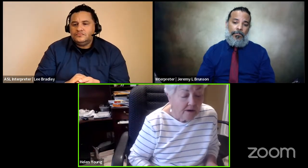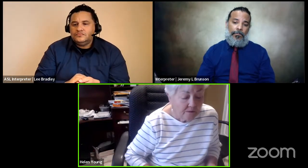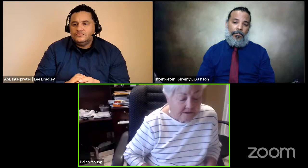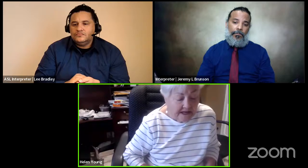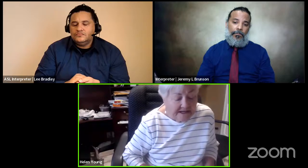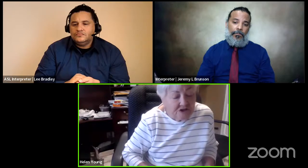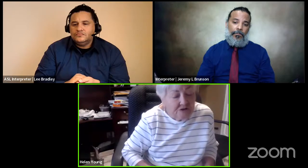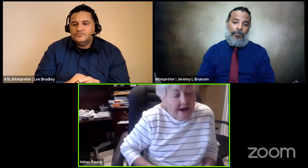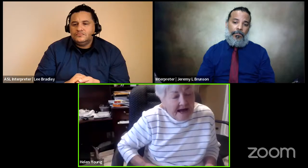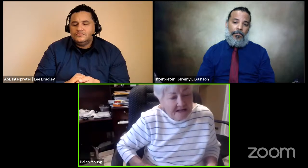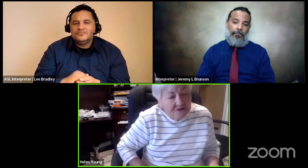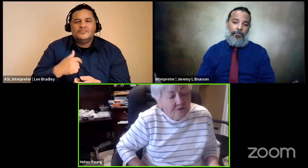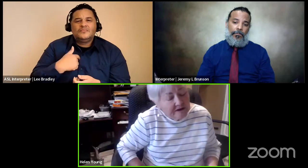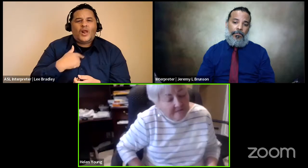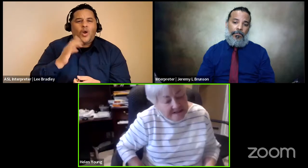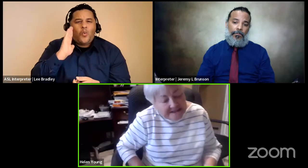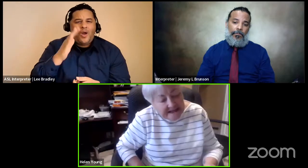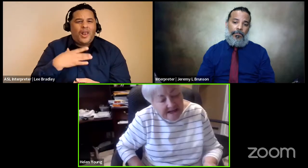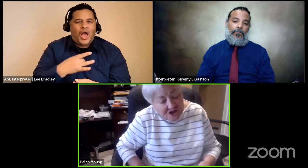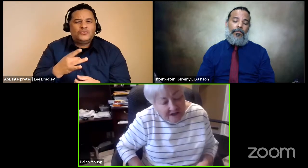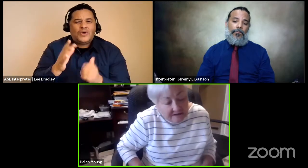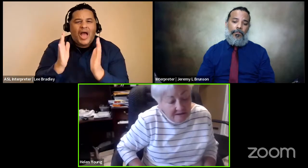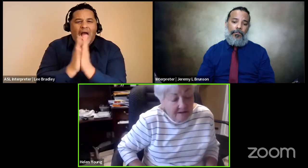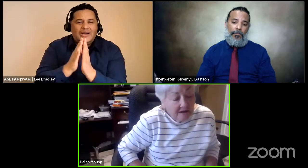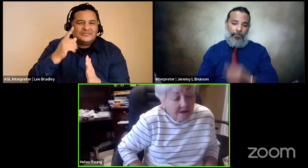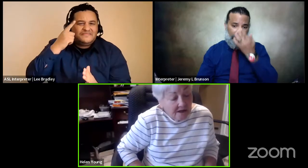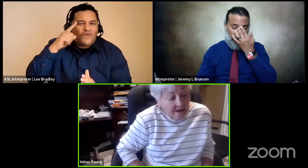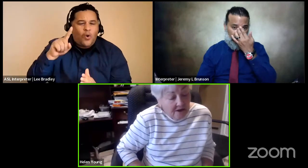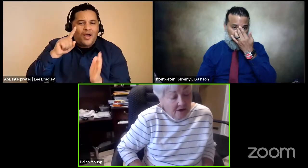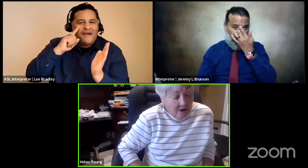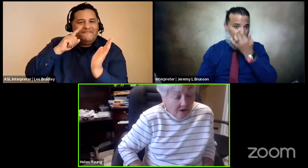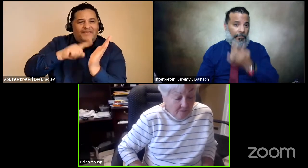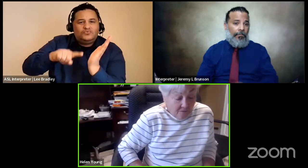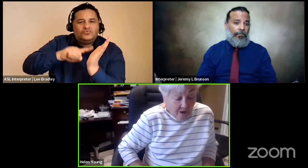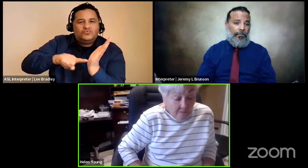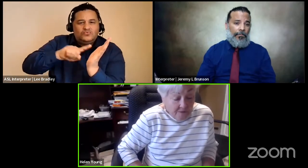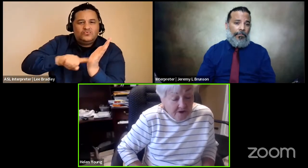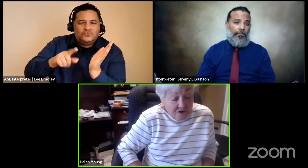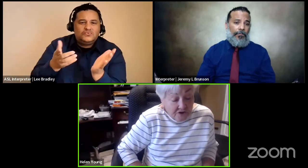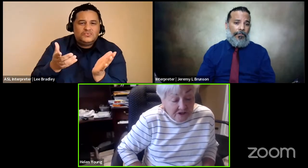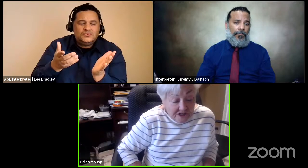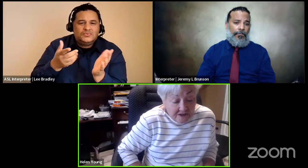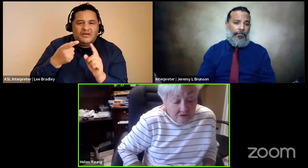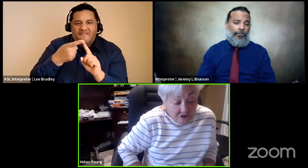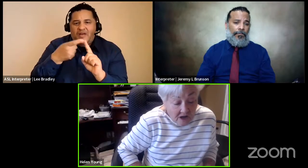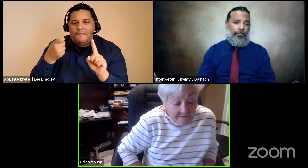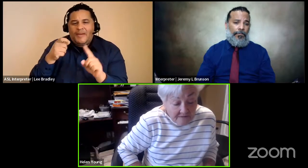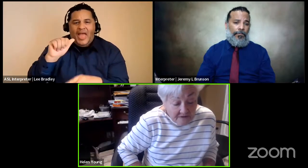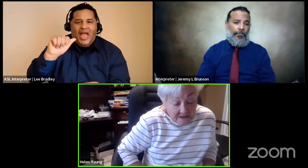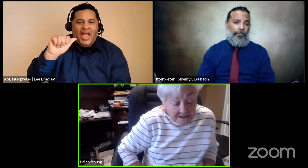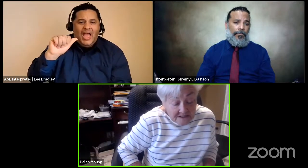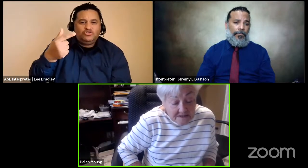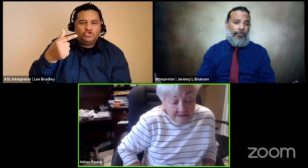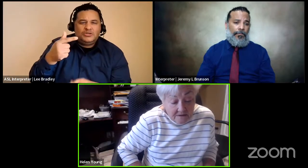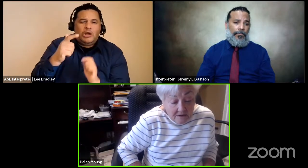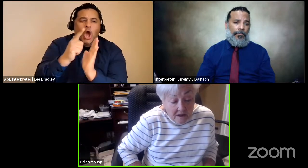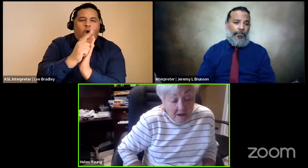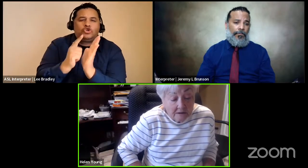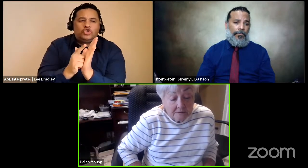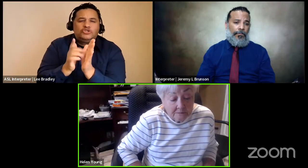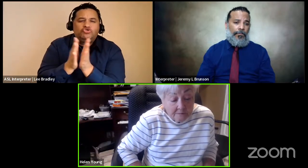I would like to ask for an investigation from the Attorney General's